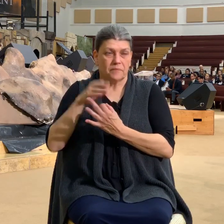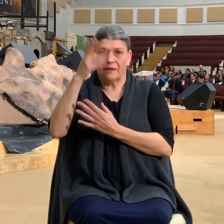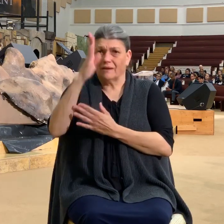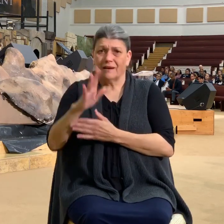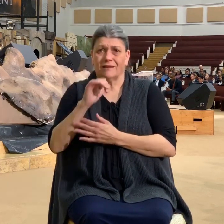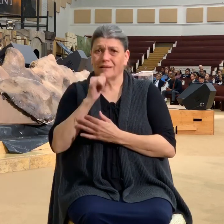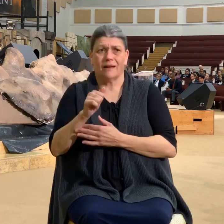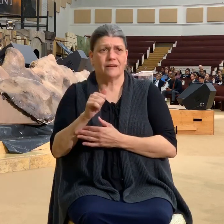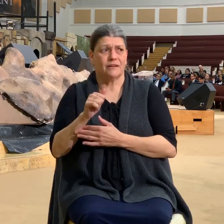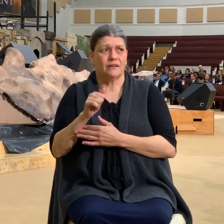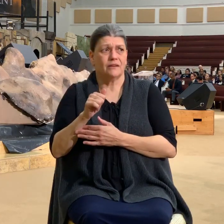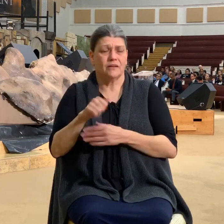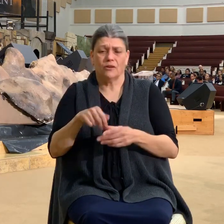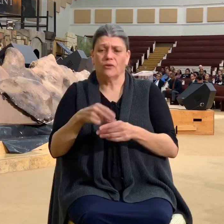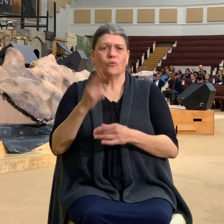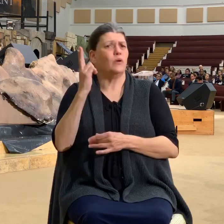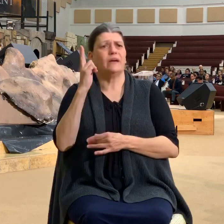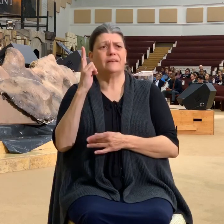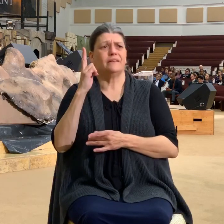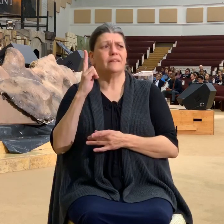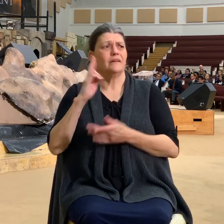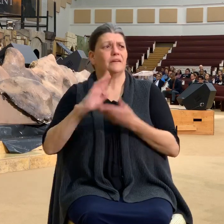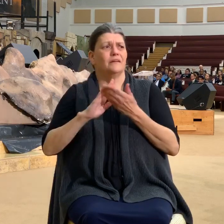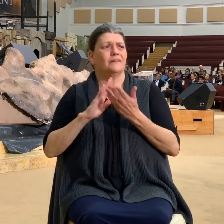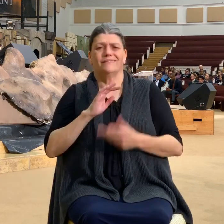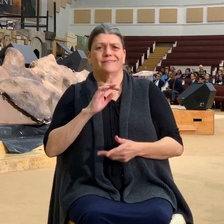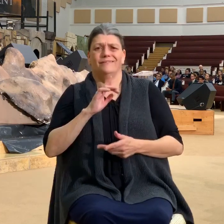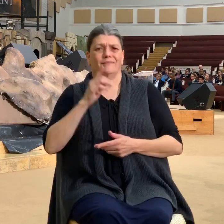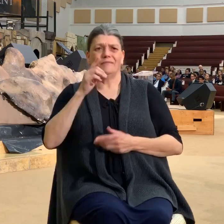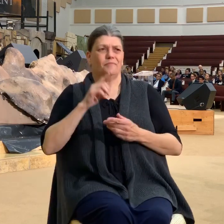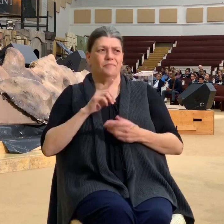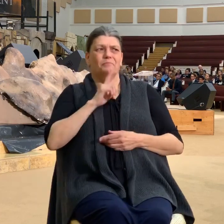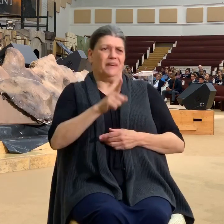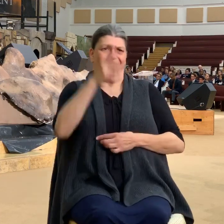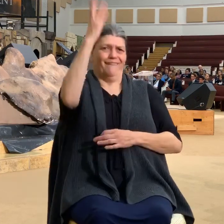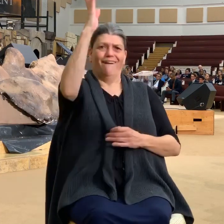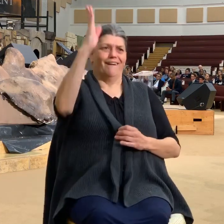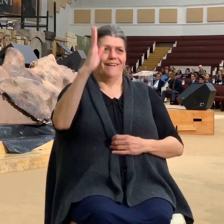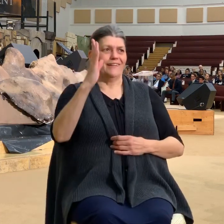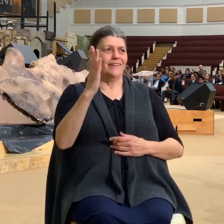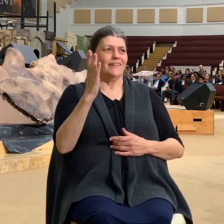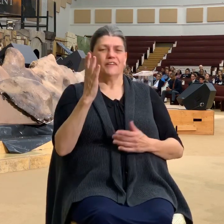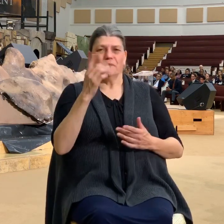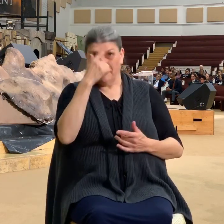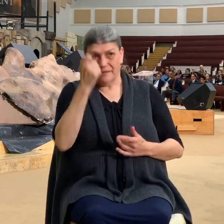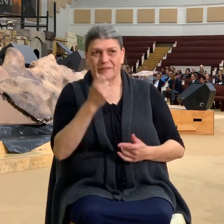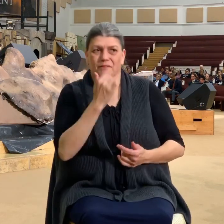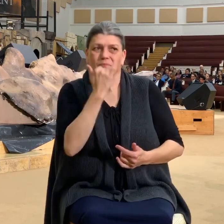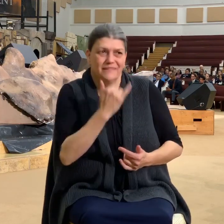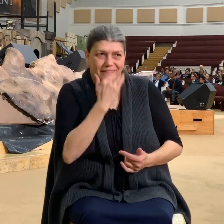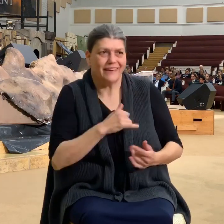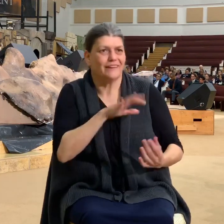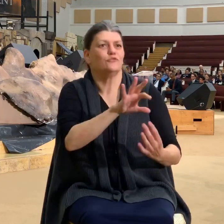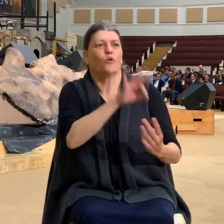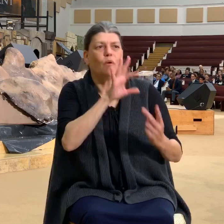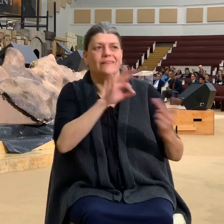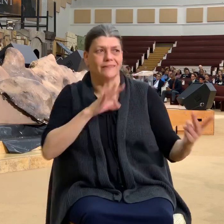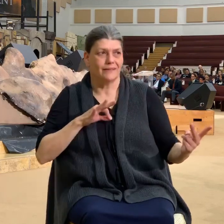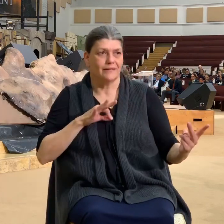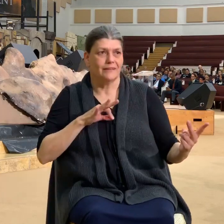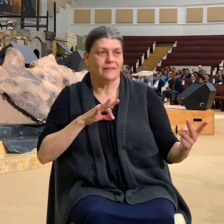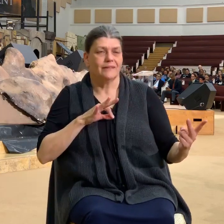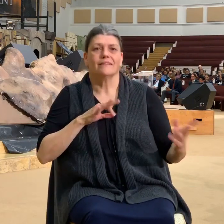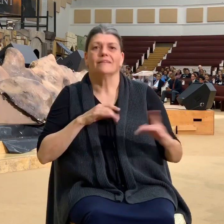God's not going to quit being your God because you don't choose the exact right thing. I want to help you here. He gives